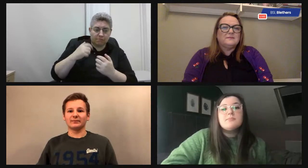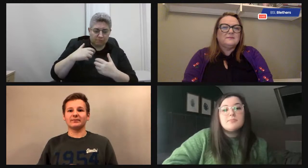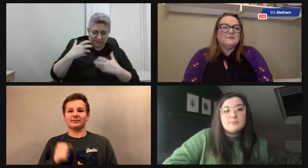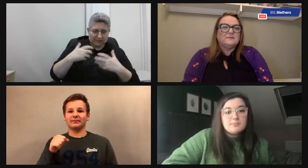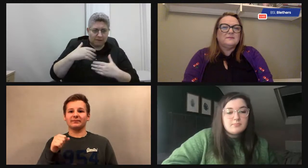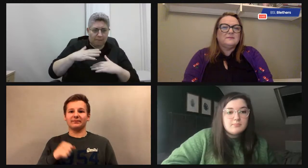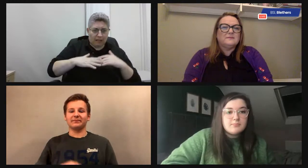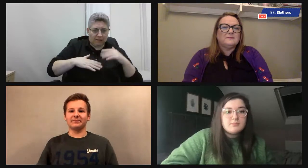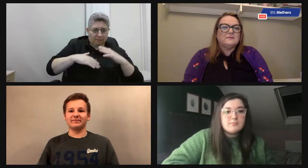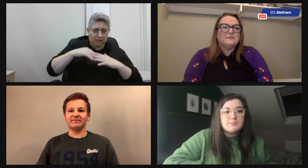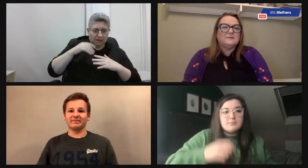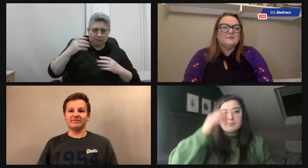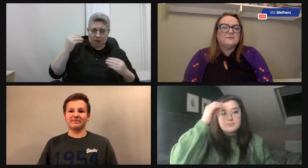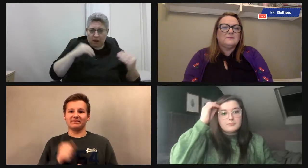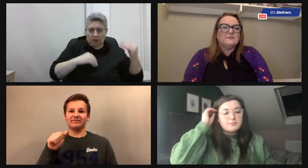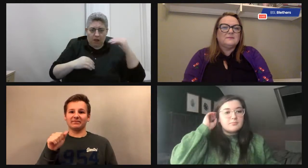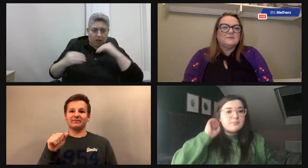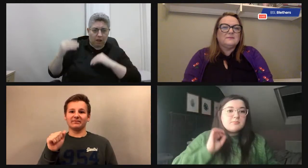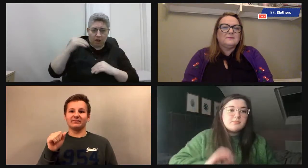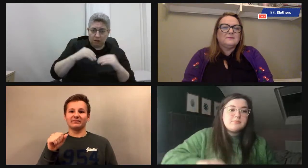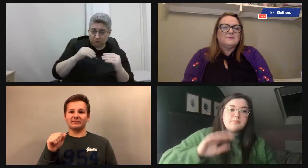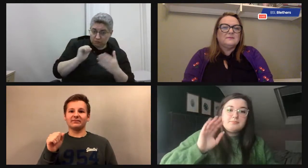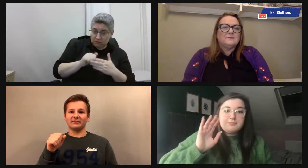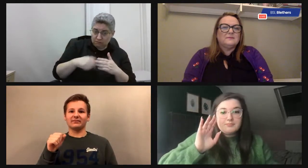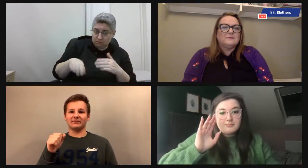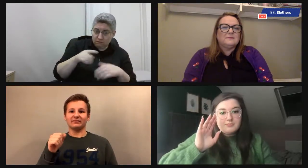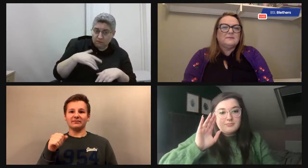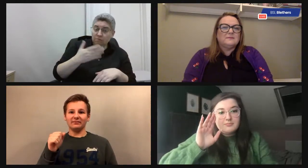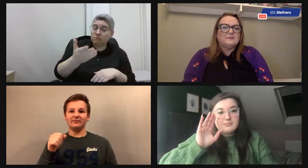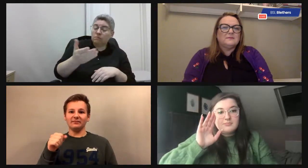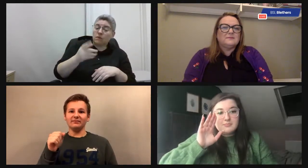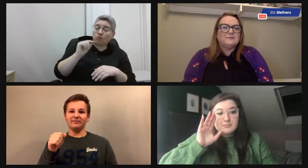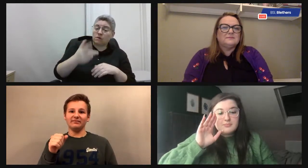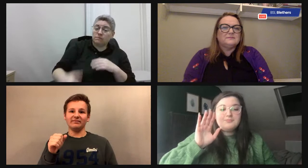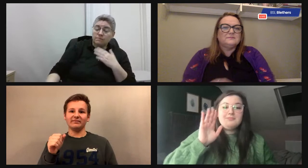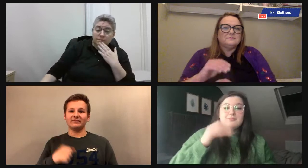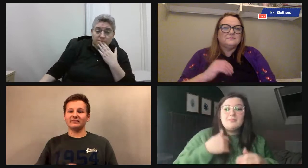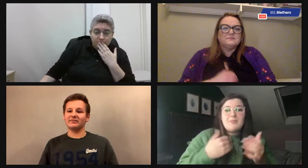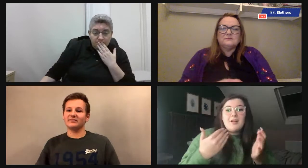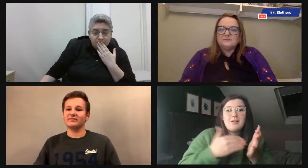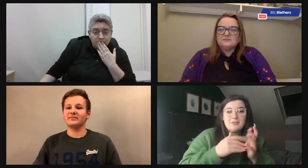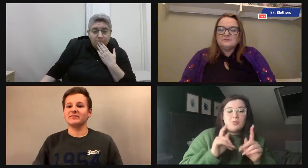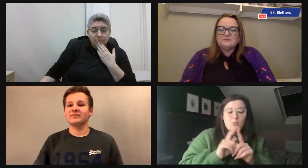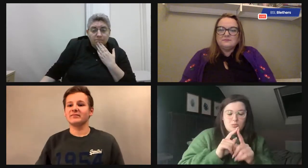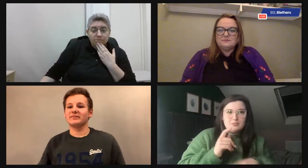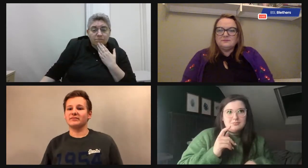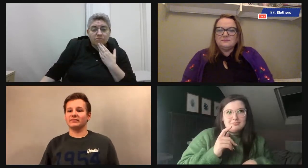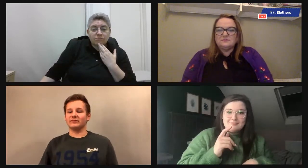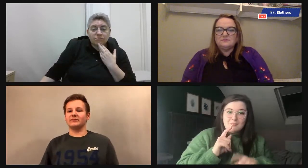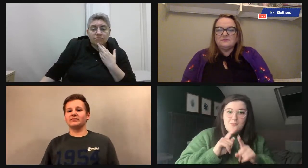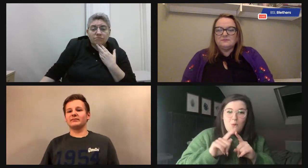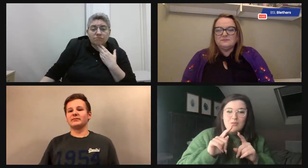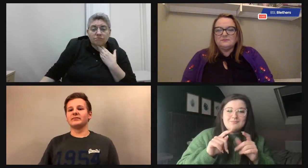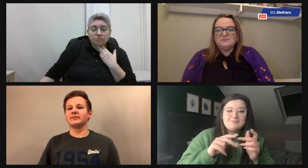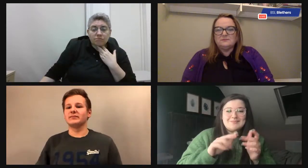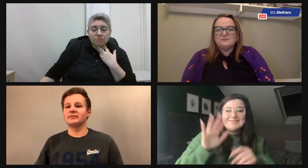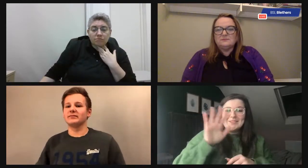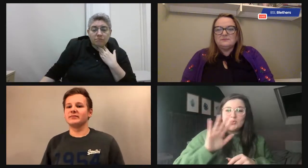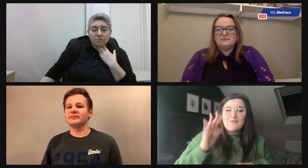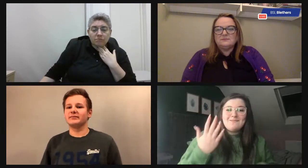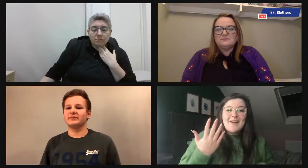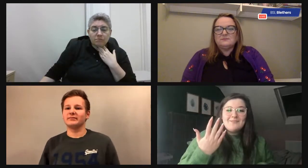up. So that poor communication again can lead to mental health issues because it's going to build up frustration. Erin,